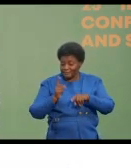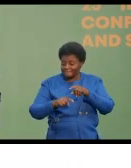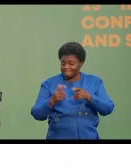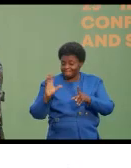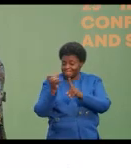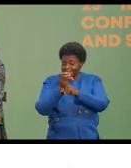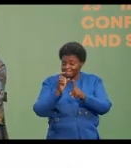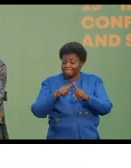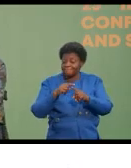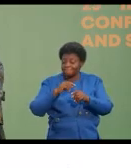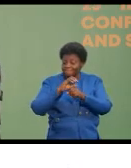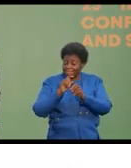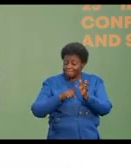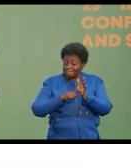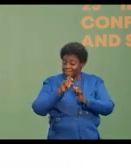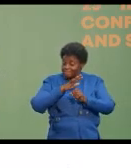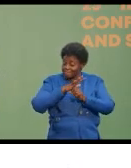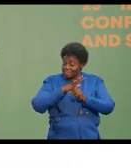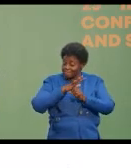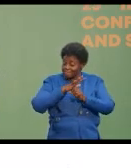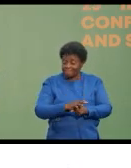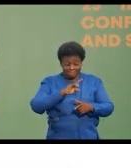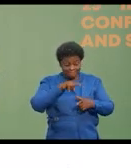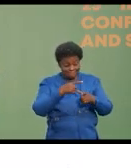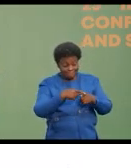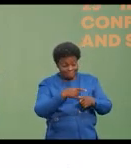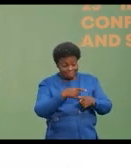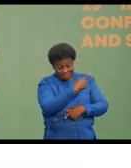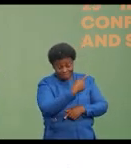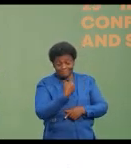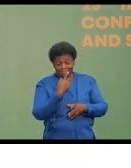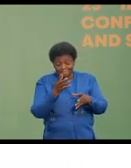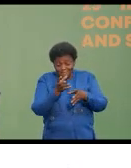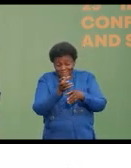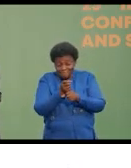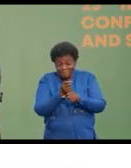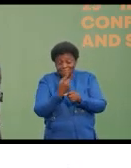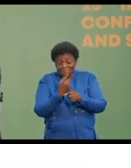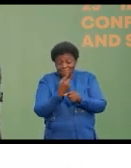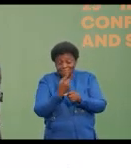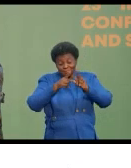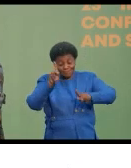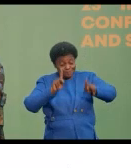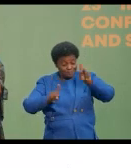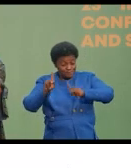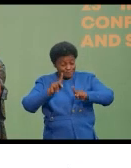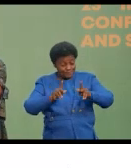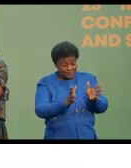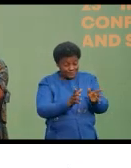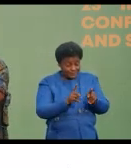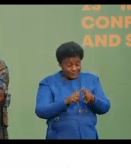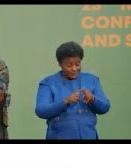viral suppression. The next two slides summarize by population and by